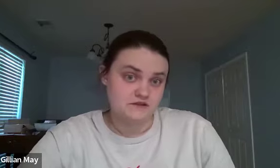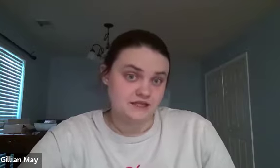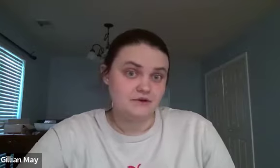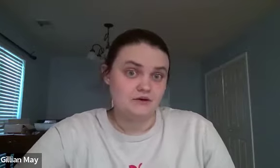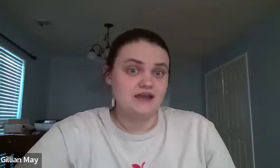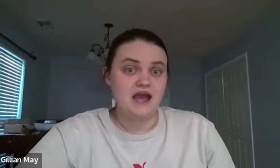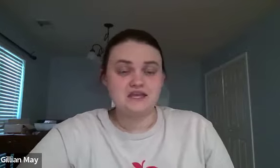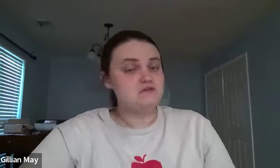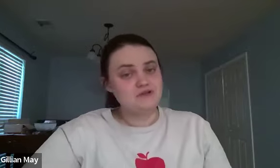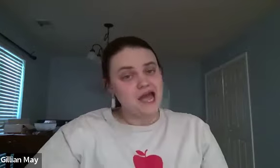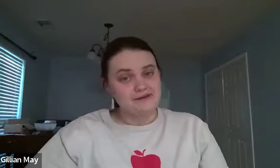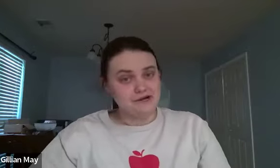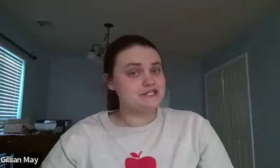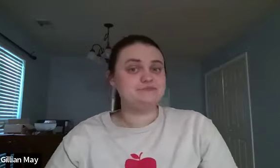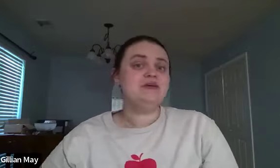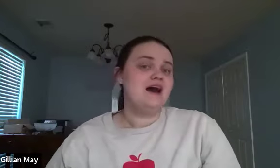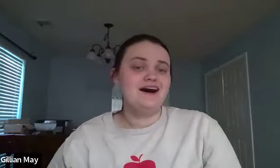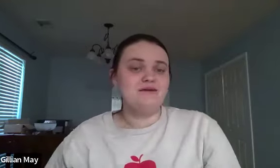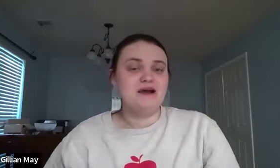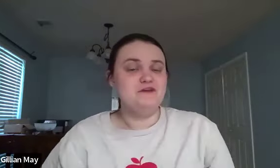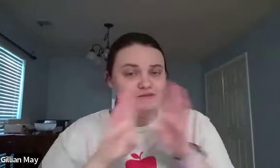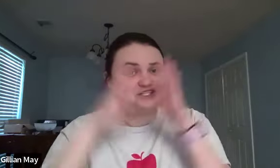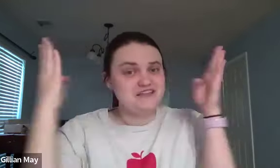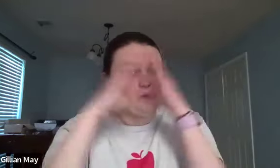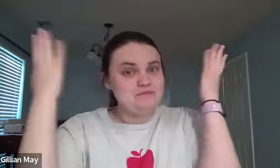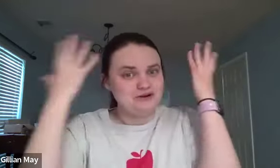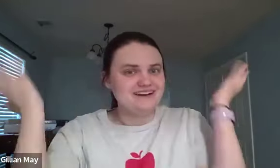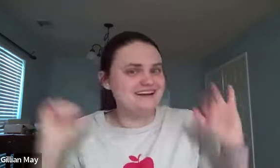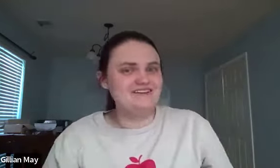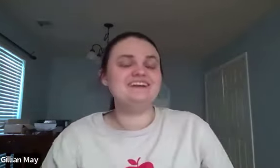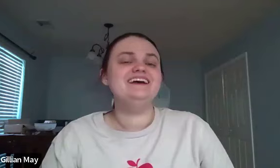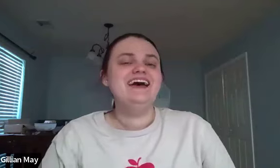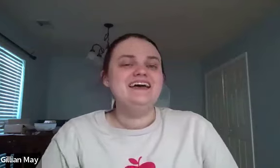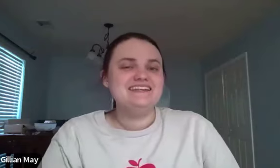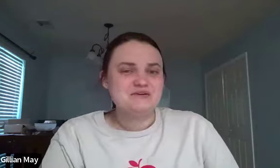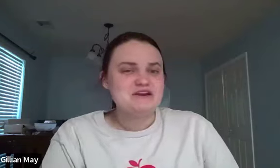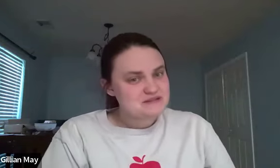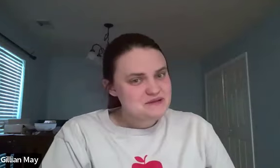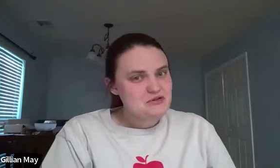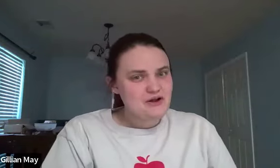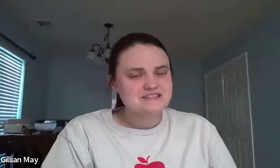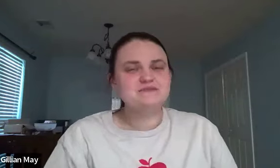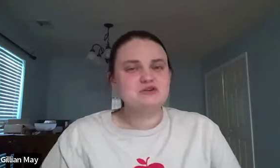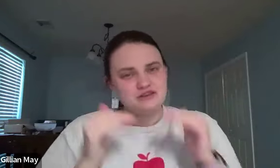feeling. Okay. I can't really hide much. I'm very much like that open book kind of look. And so I know some people are, and some people are a